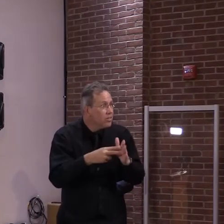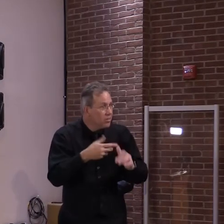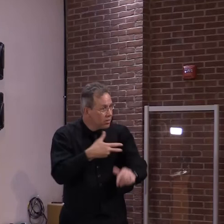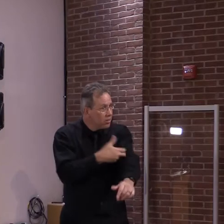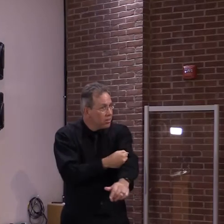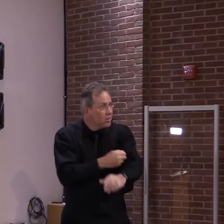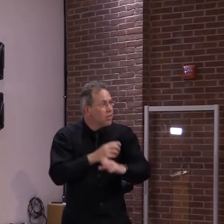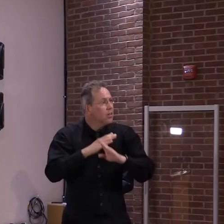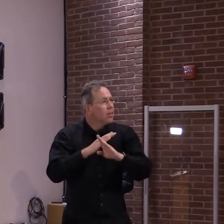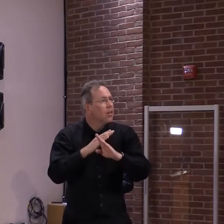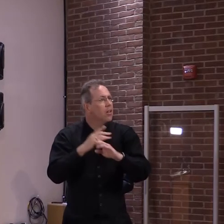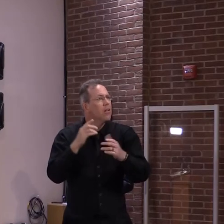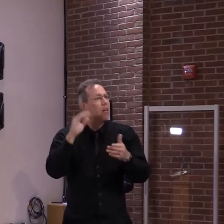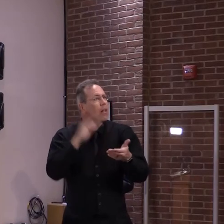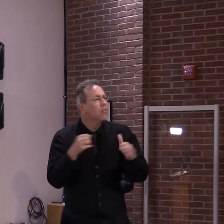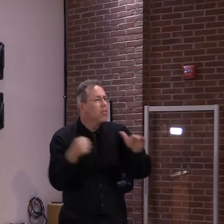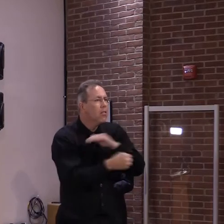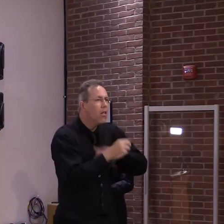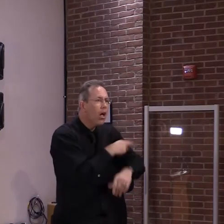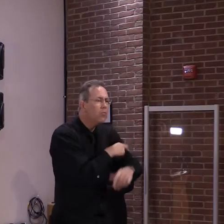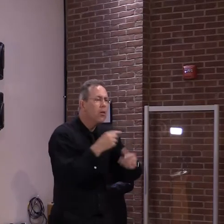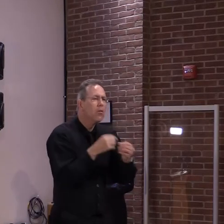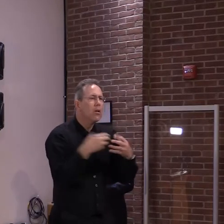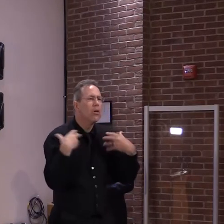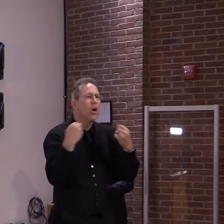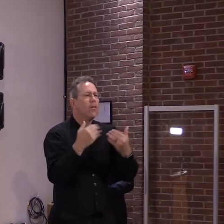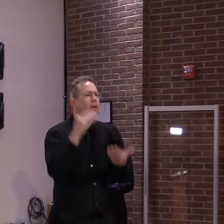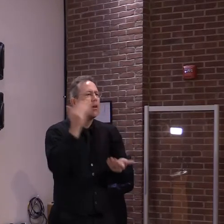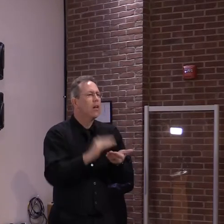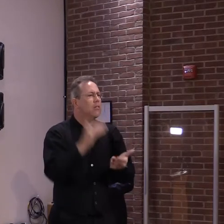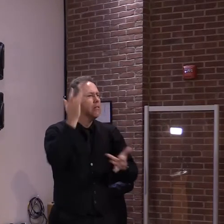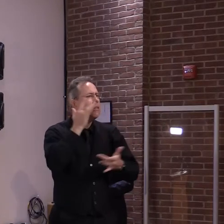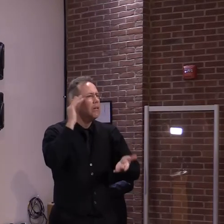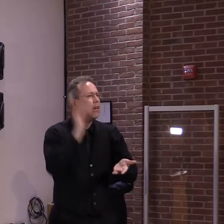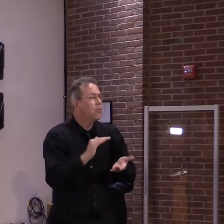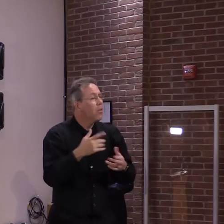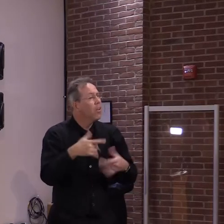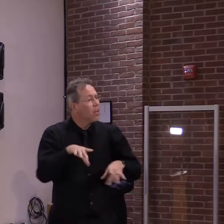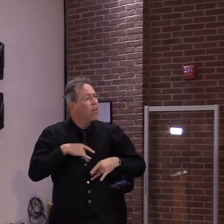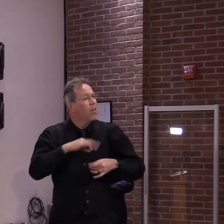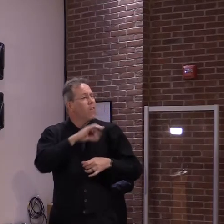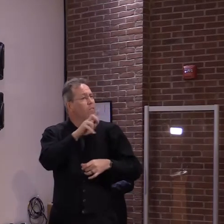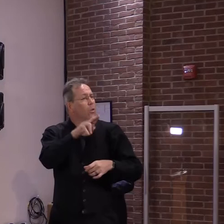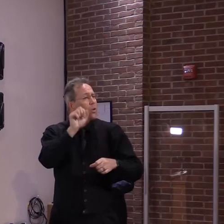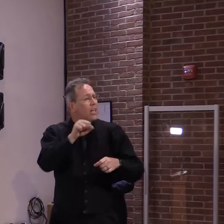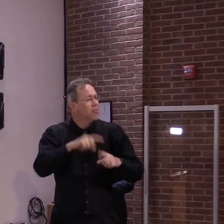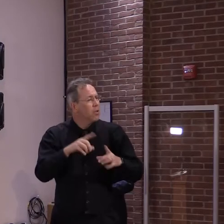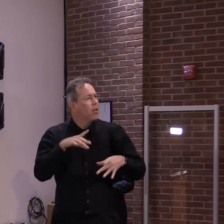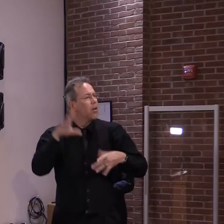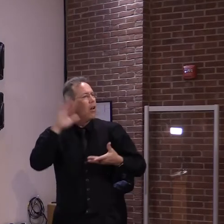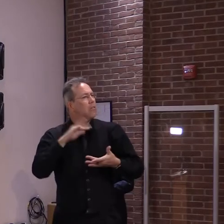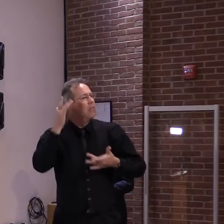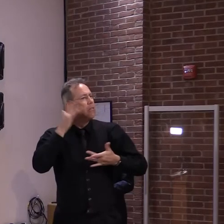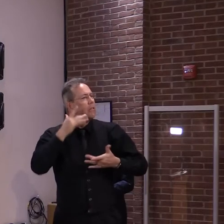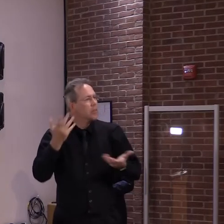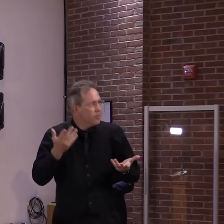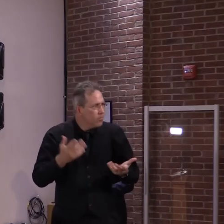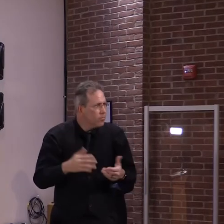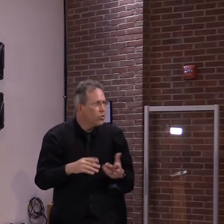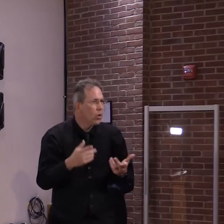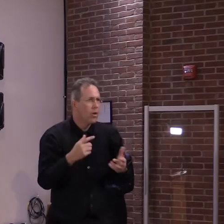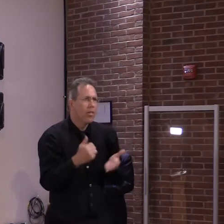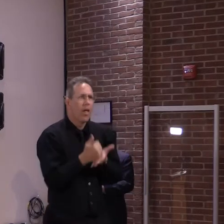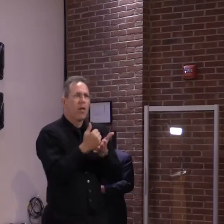think that needs to change a little bit. The other implication, though, is that if you don't see a lot of flu during a